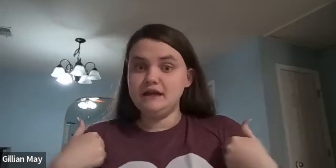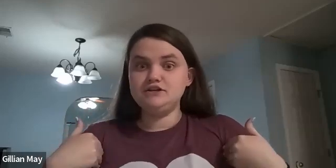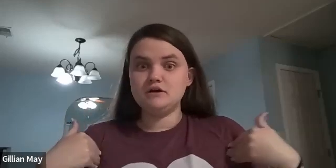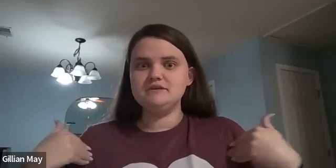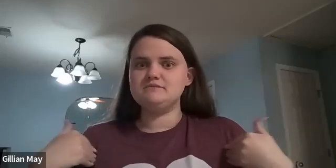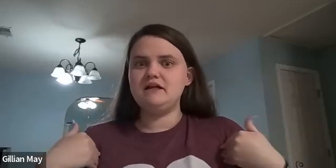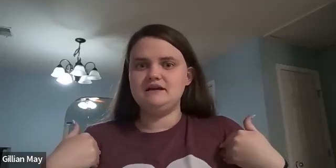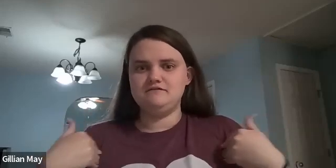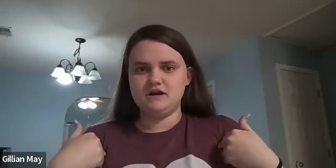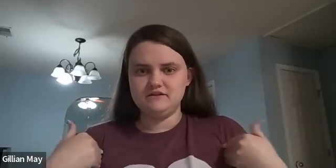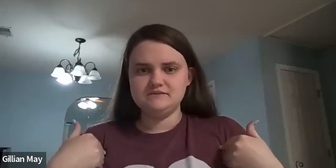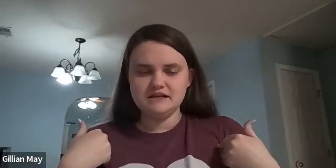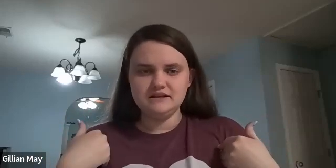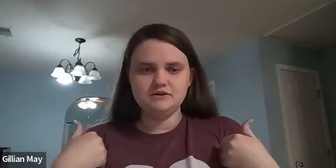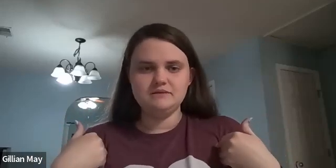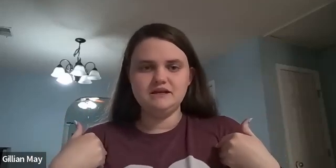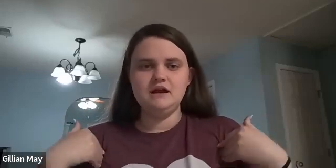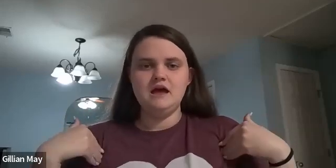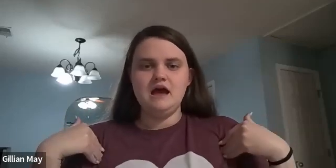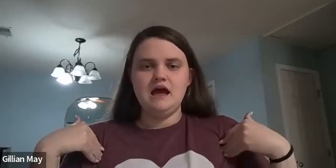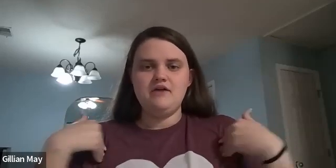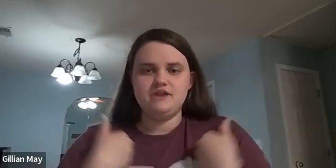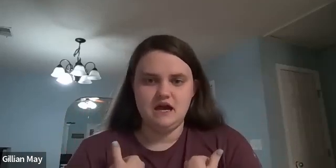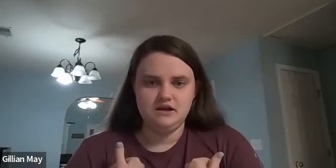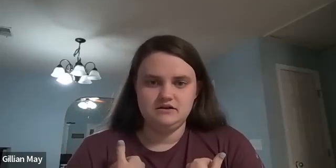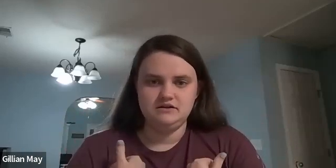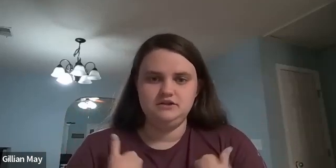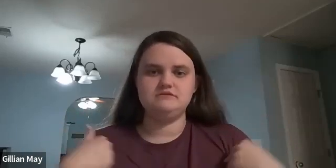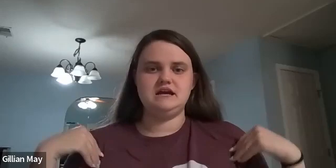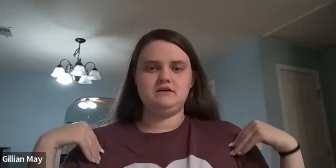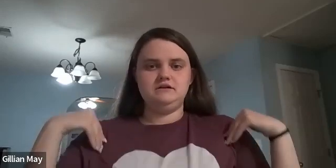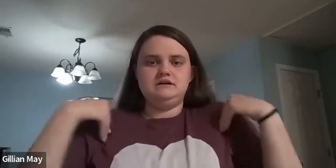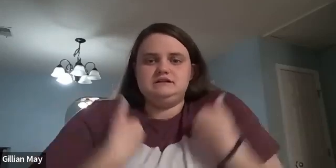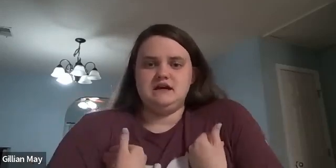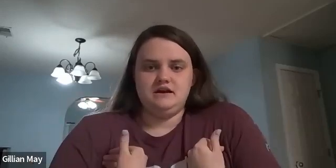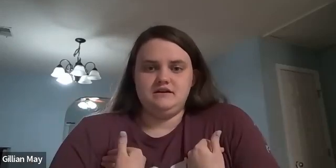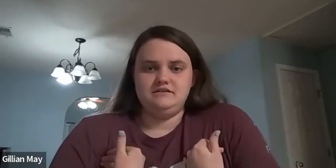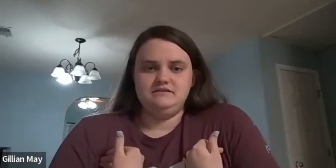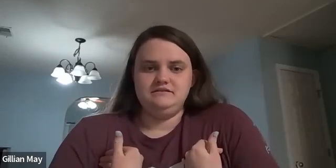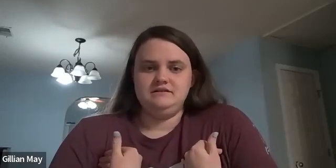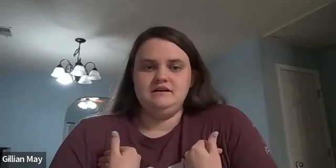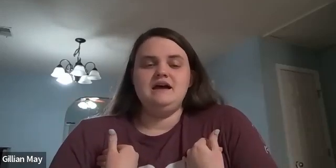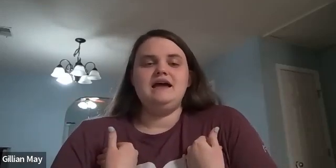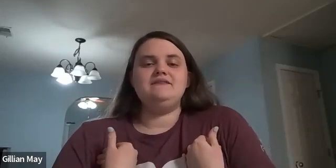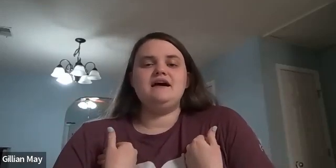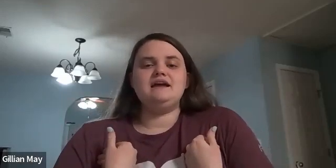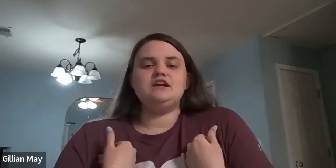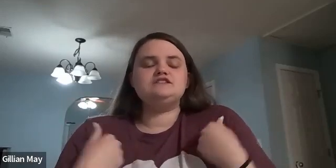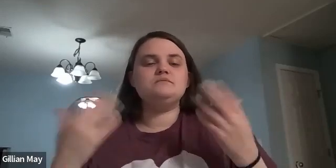in your armpits, but like in front of them slightly, you know what I mean? And then tired, you go down. Tired. And like, it's almost,